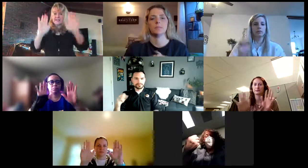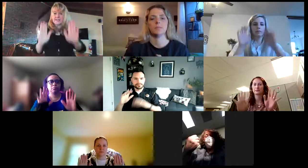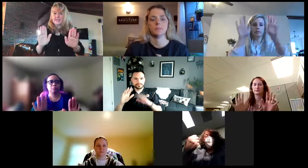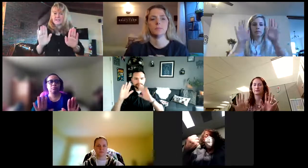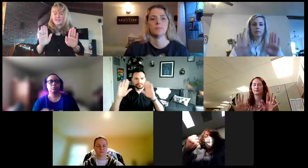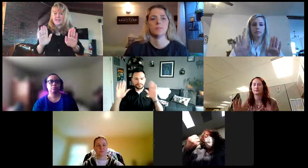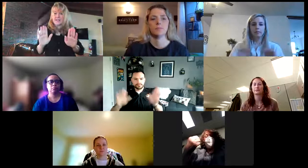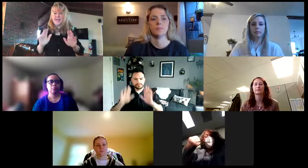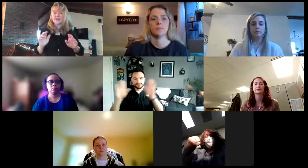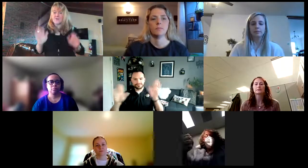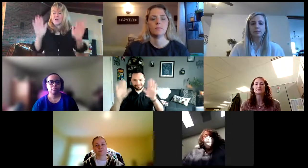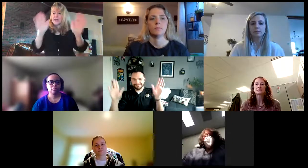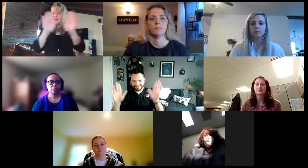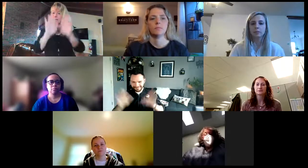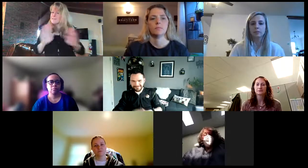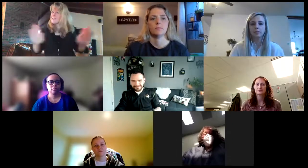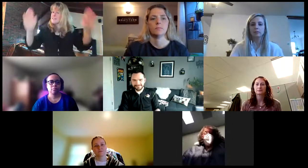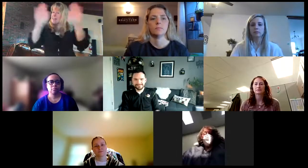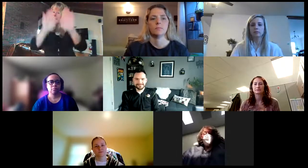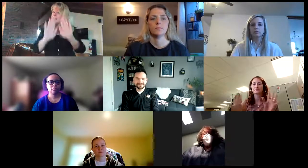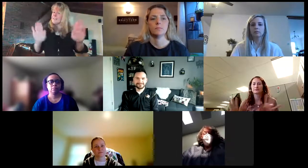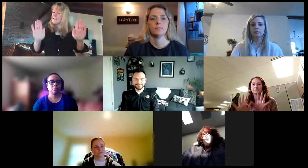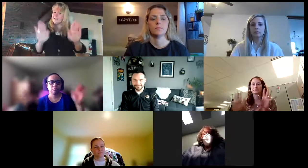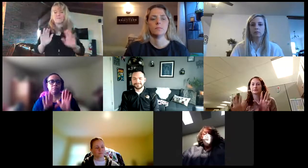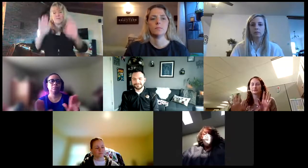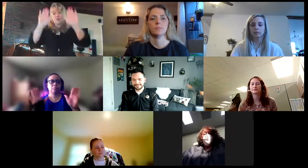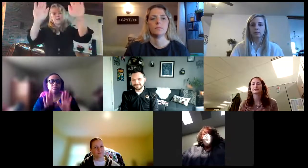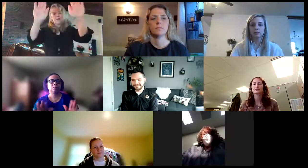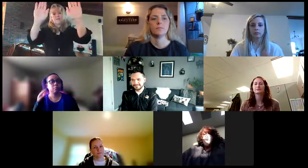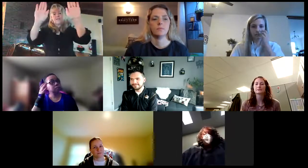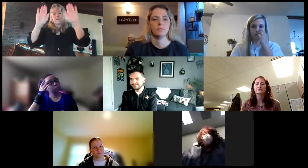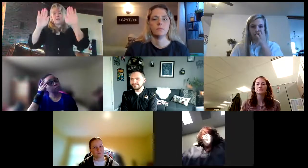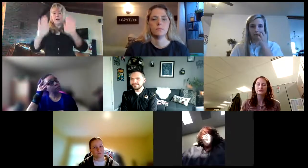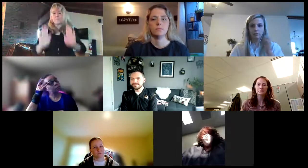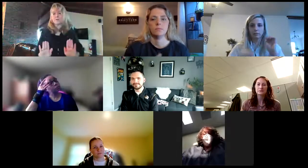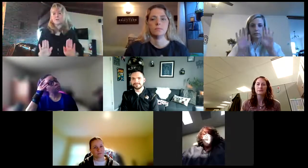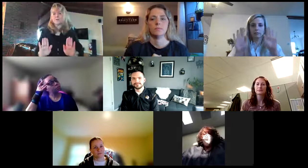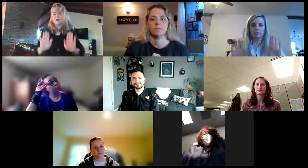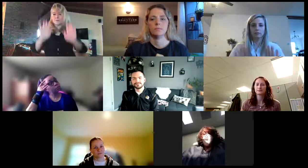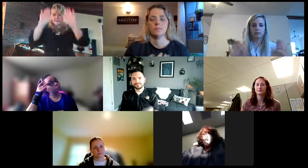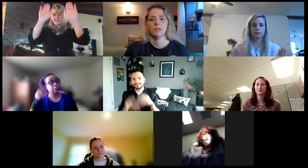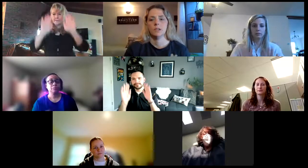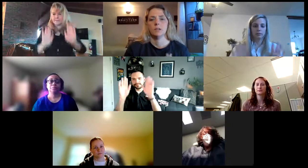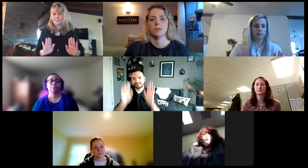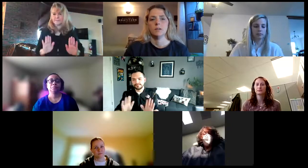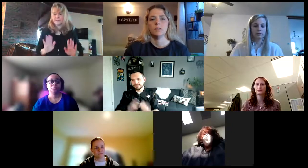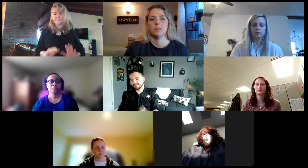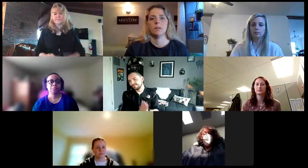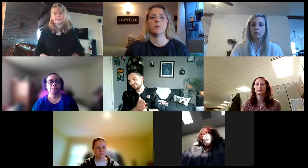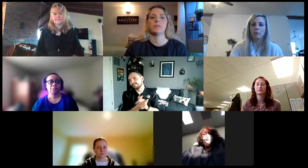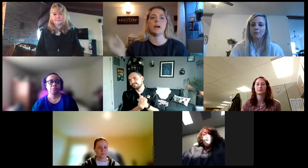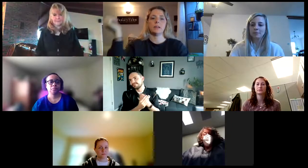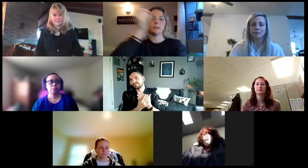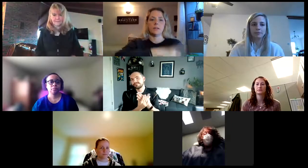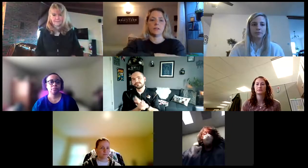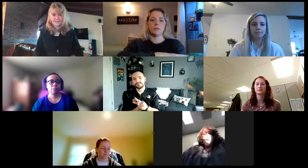Sunday. And you might see it like this or just from the top to the bottom. So